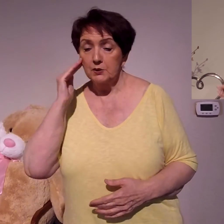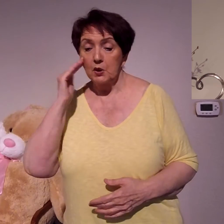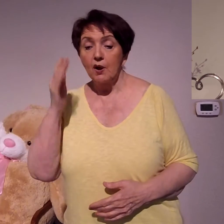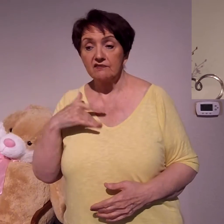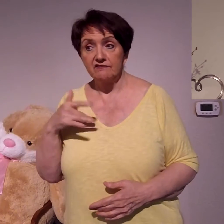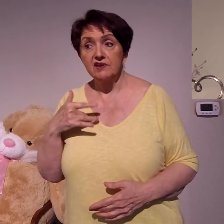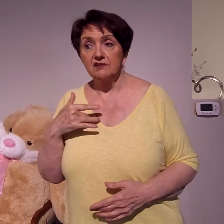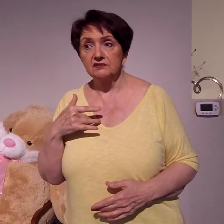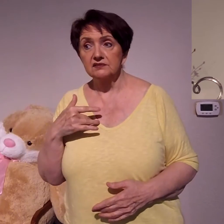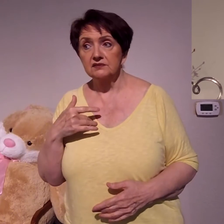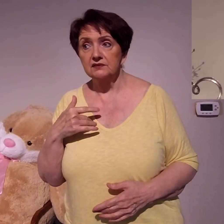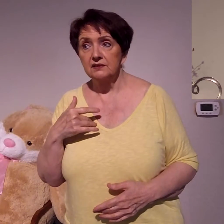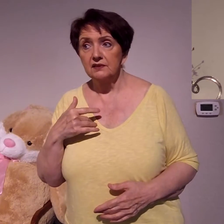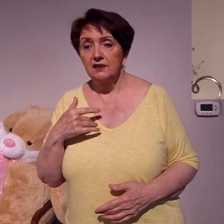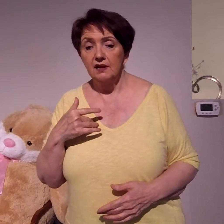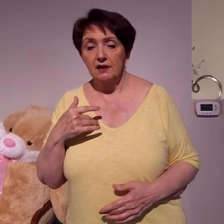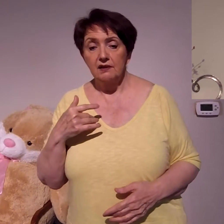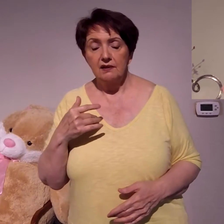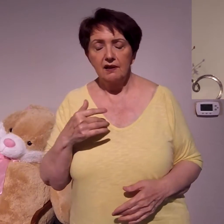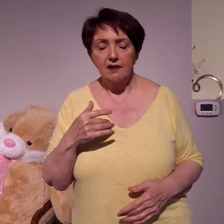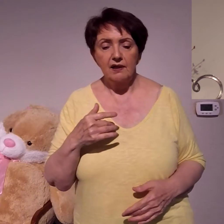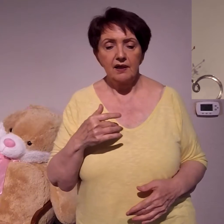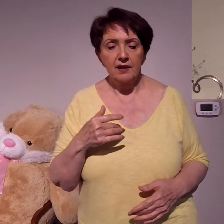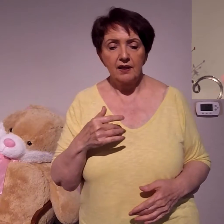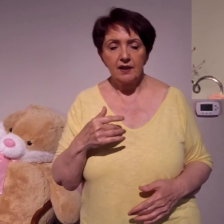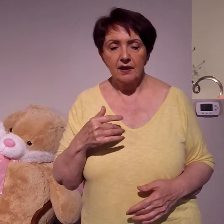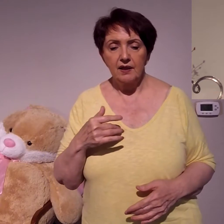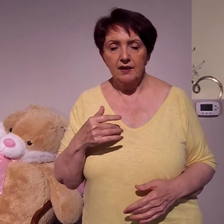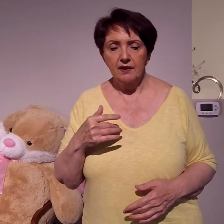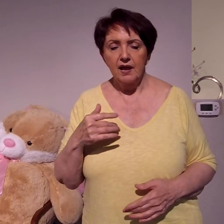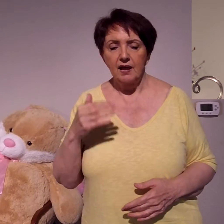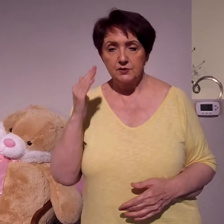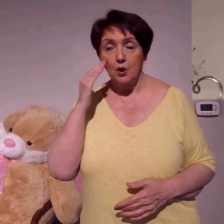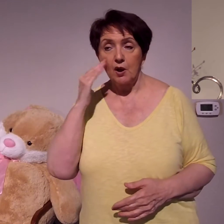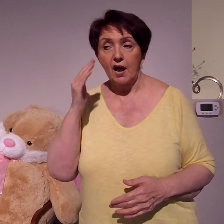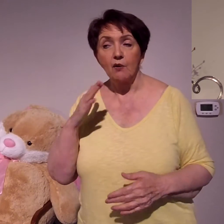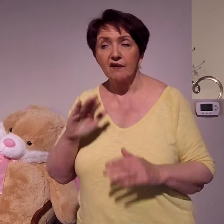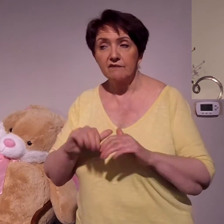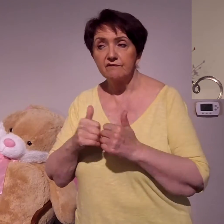do it, because I know what it feels like when it was done around me.